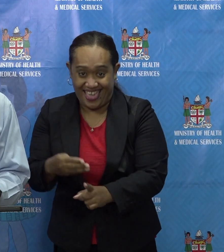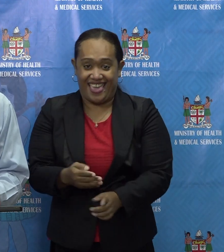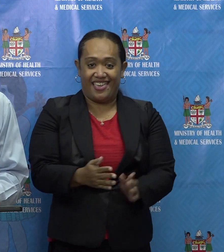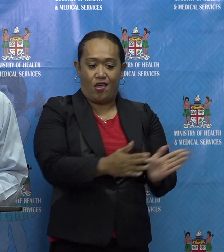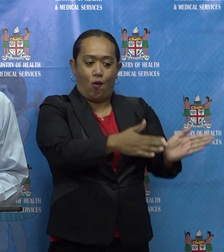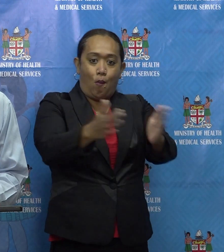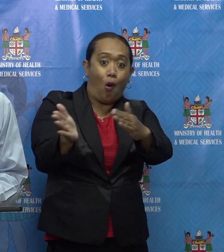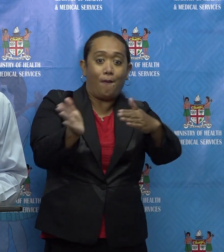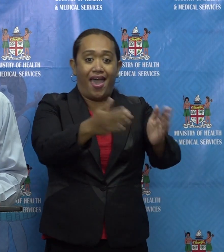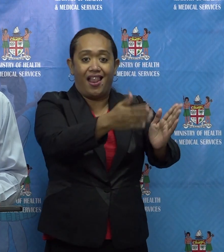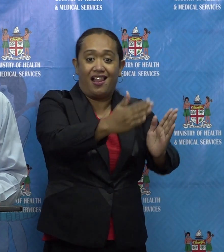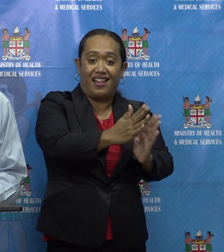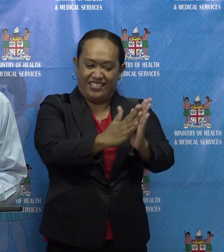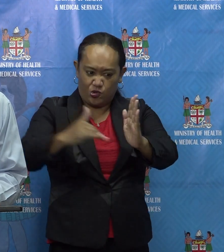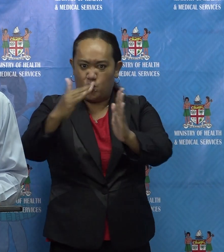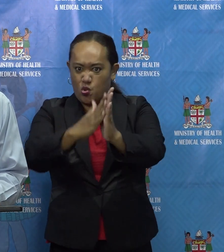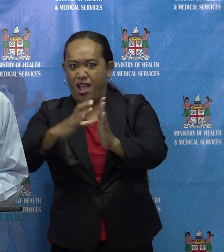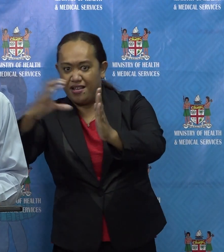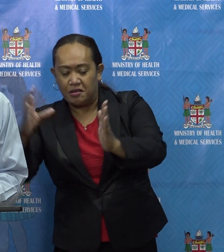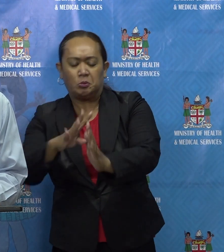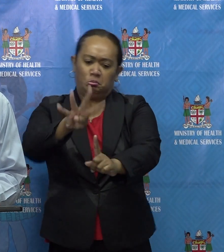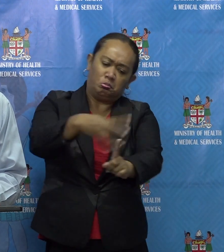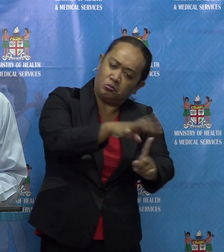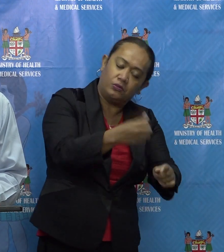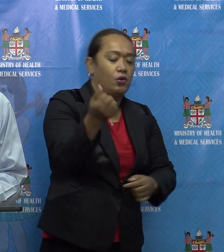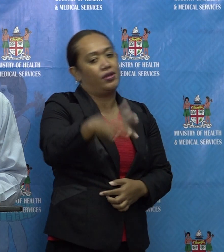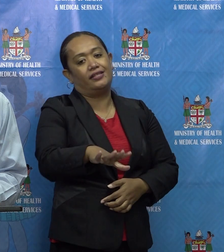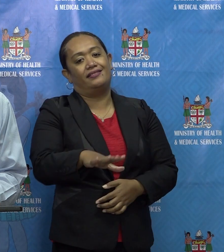continue to rely on these methods for flushing cases from the community.